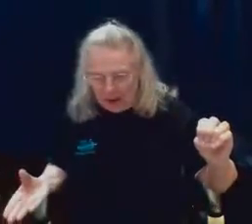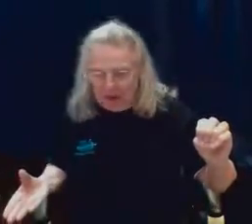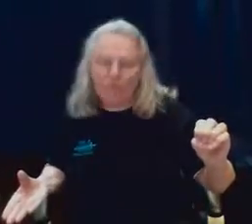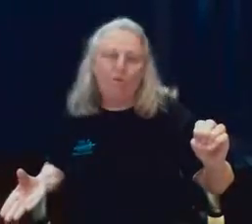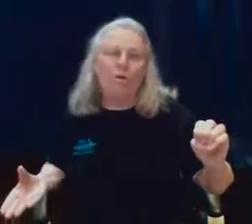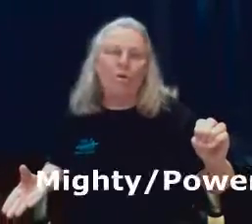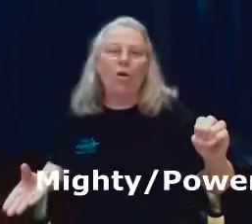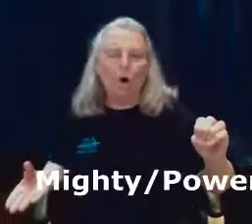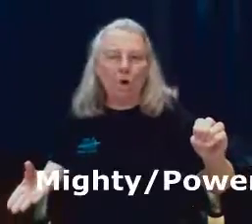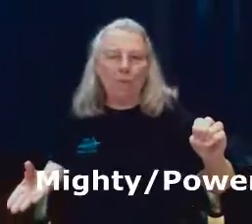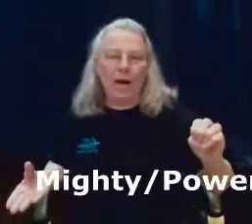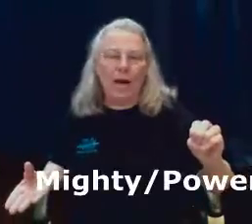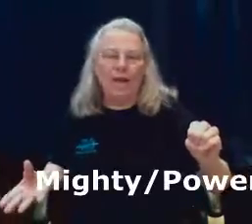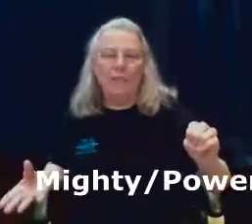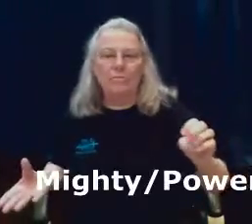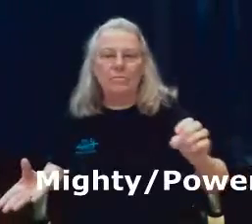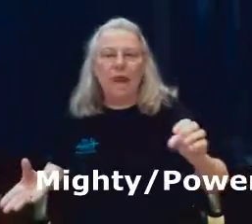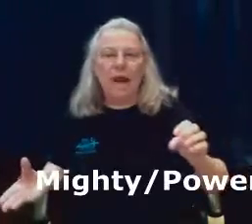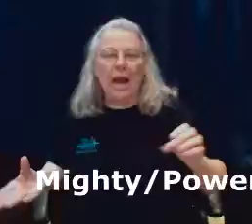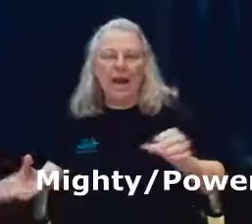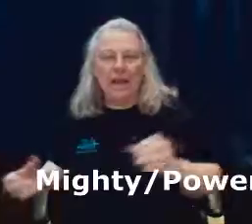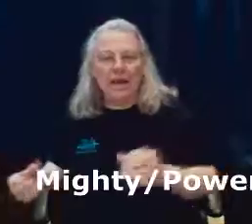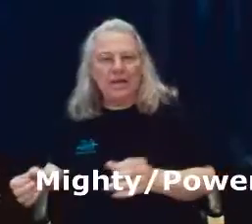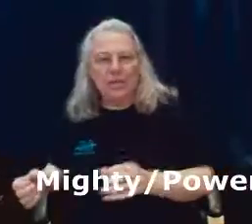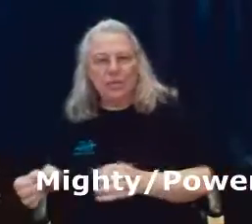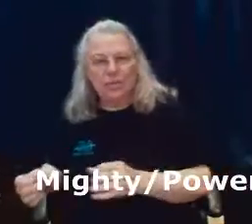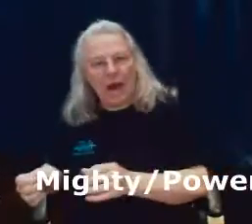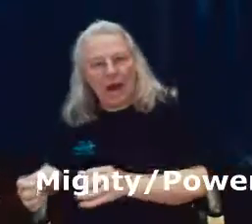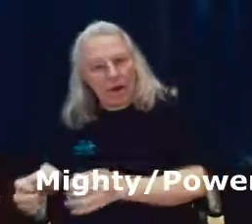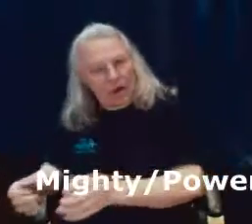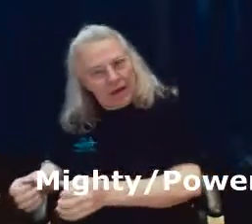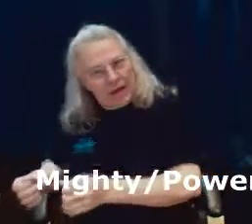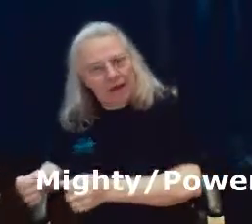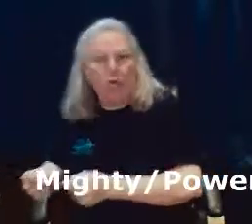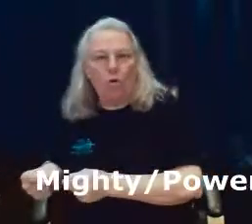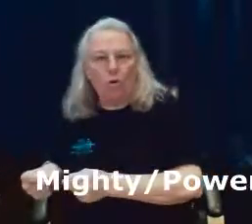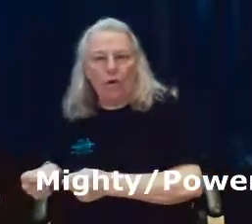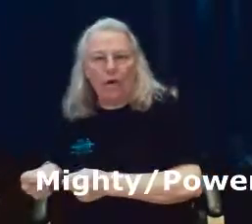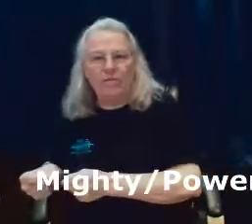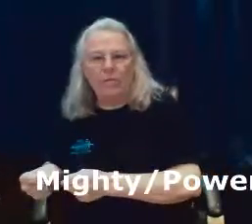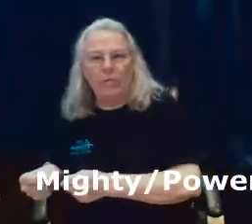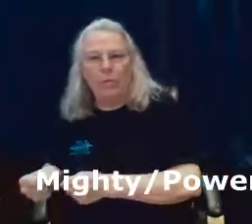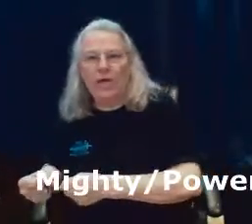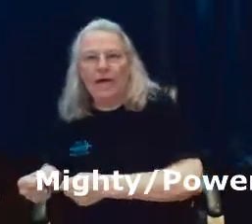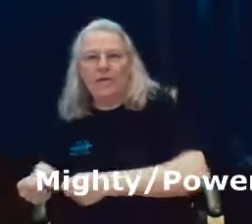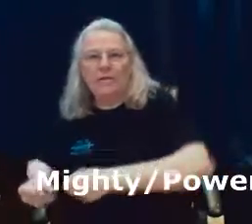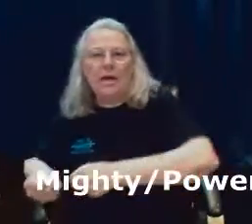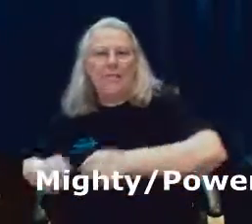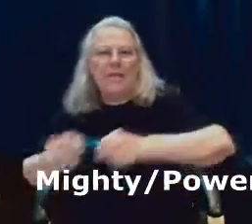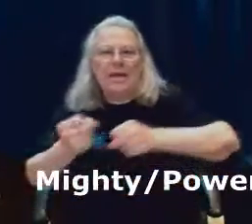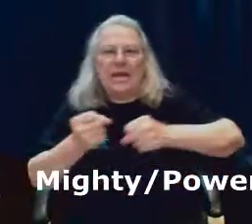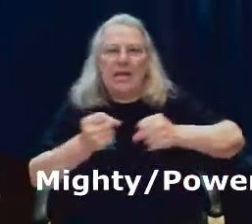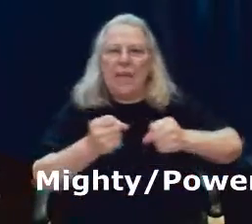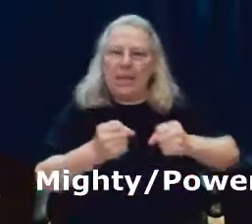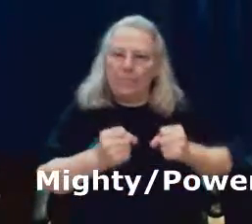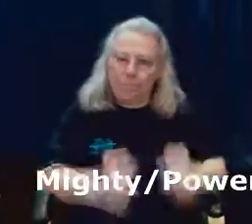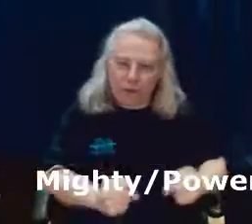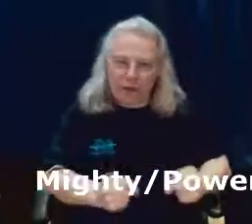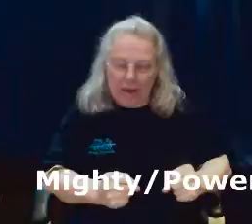Mighty or almighty, and that is just power. Get a hold of it with both hands, pick it up and put it down